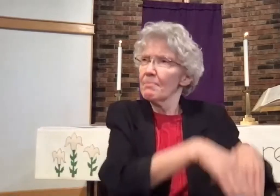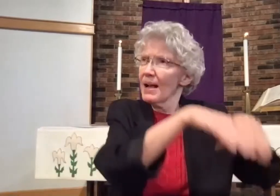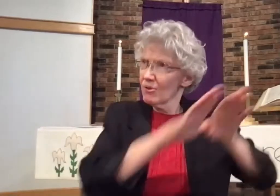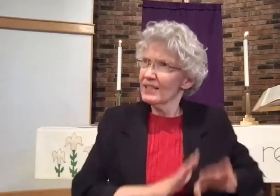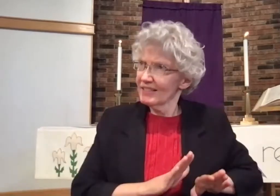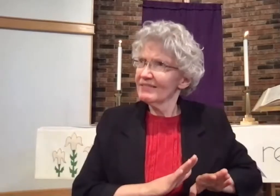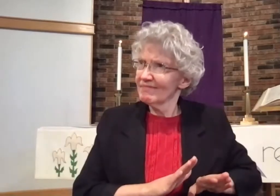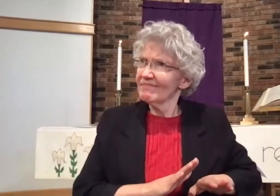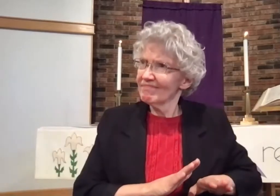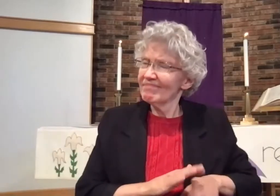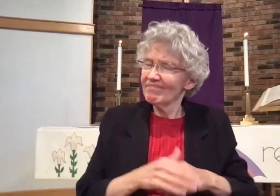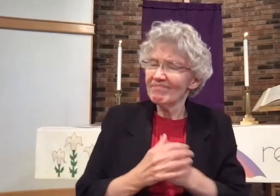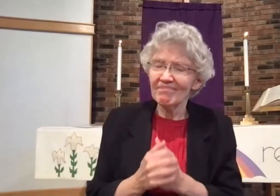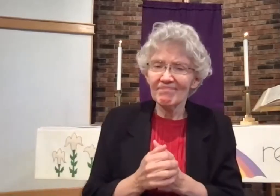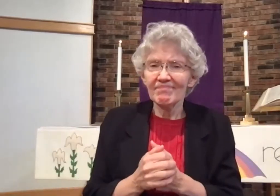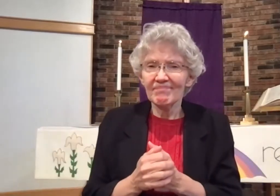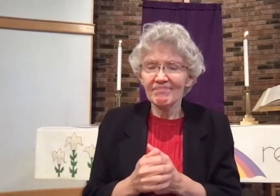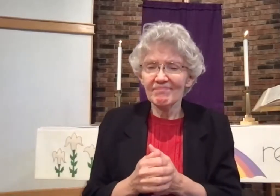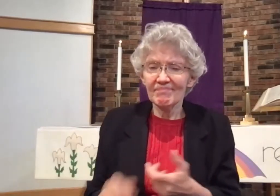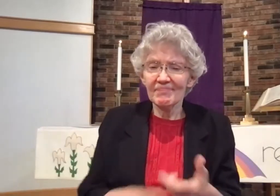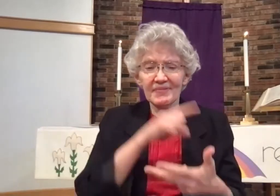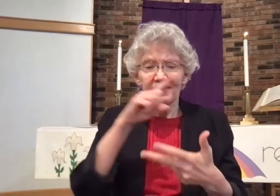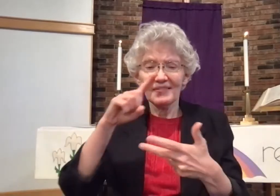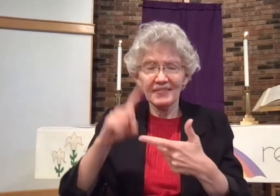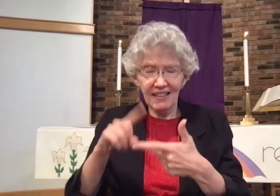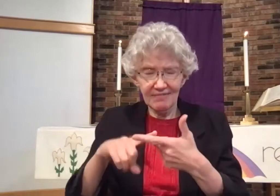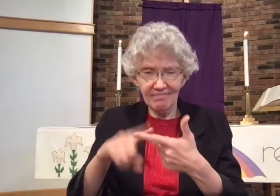so that I can gather up his ashes and give the remains a decent burial.